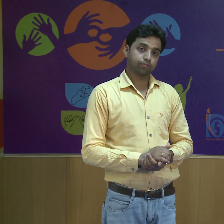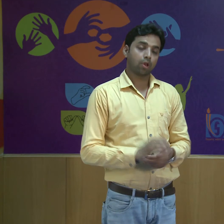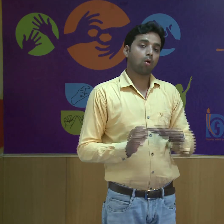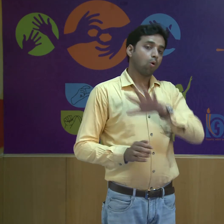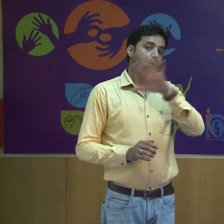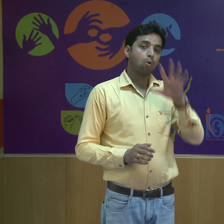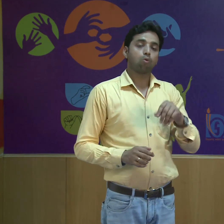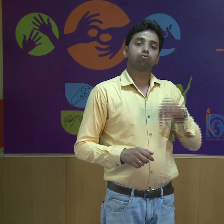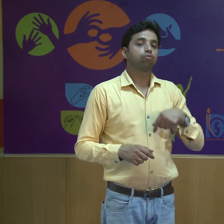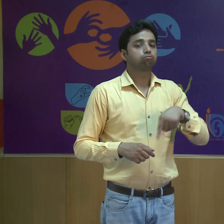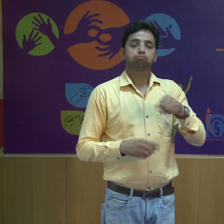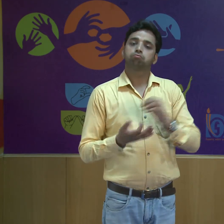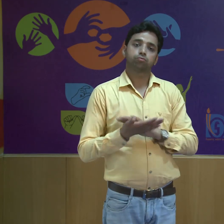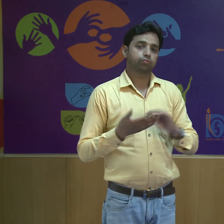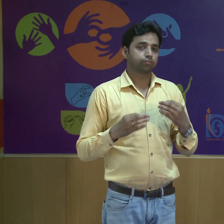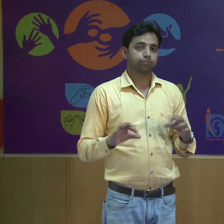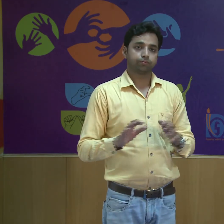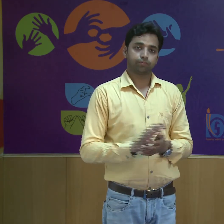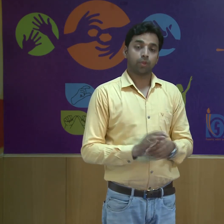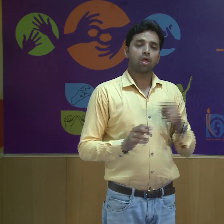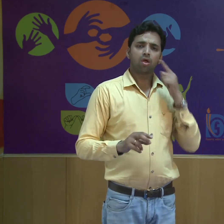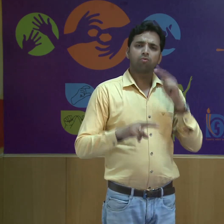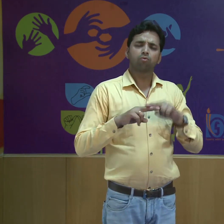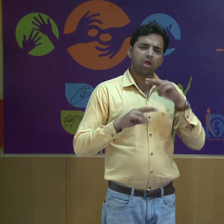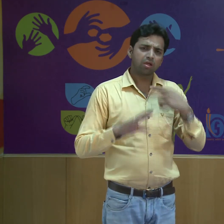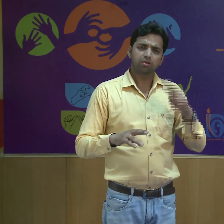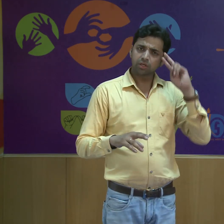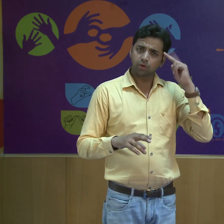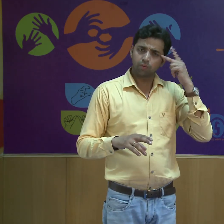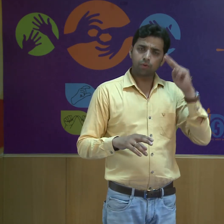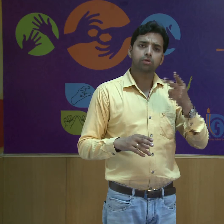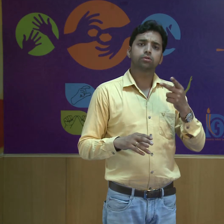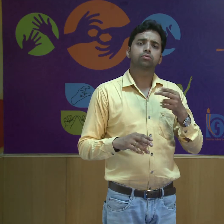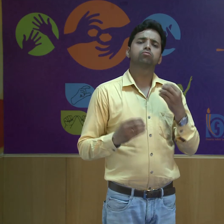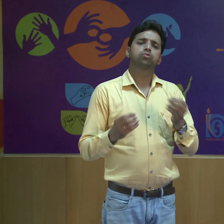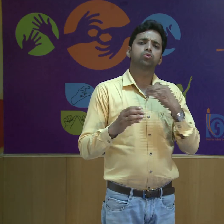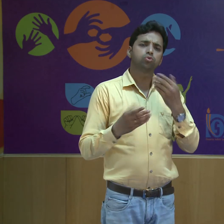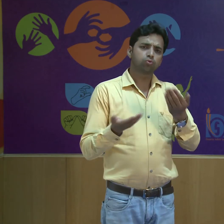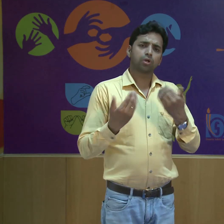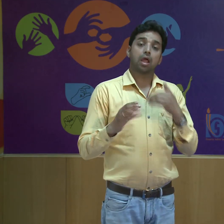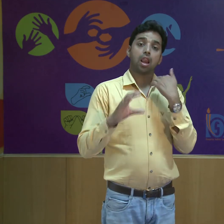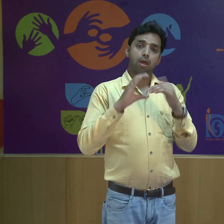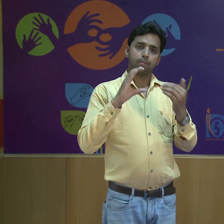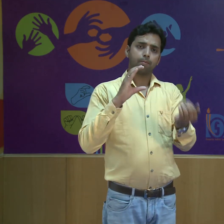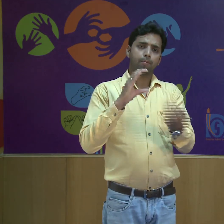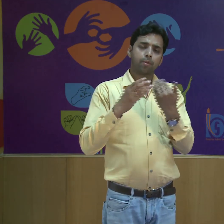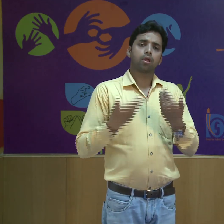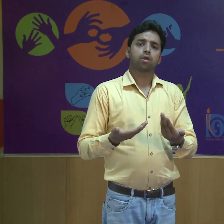That is all for today. If you have any queries, you can email